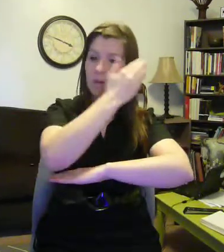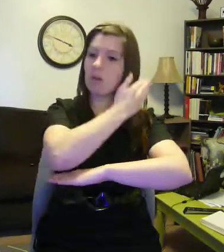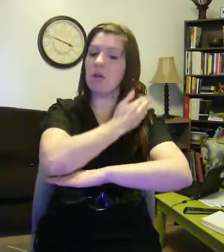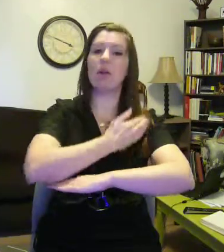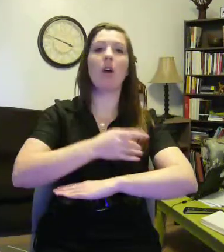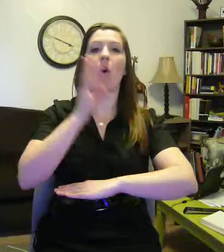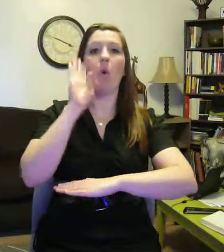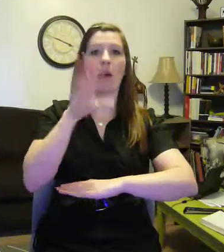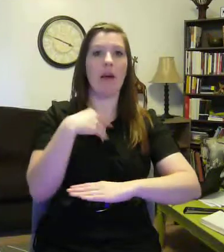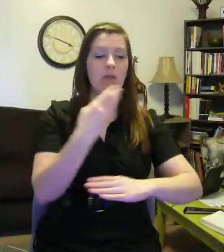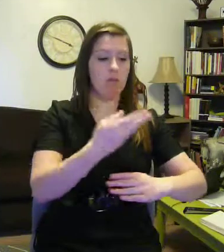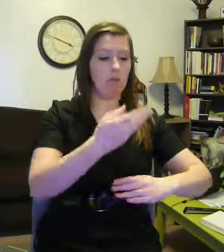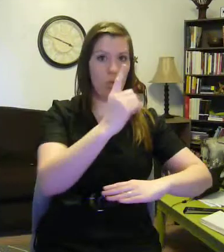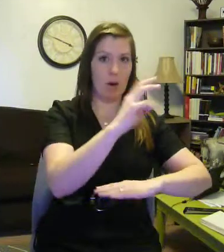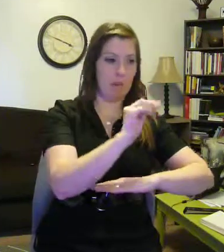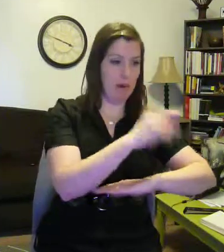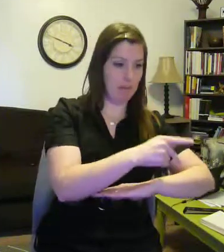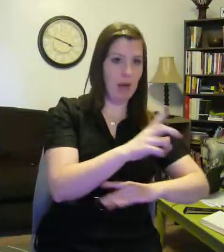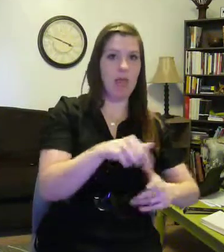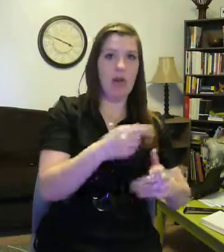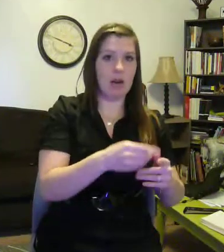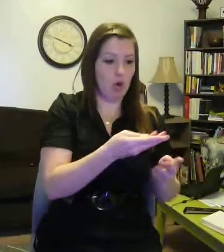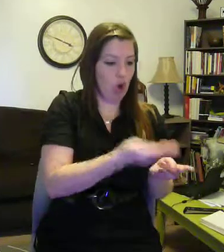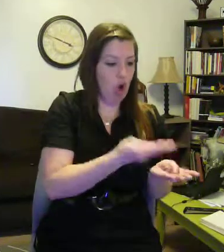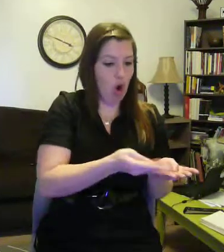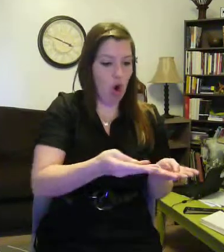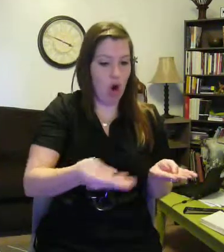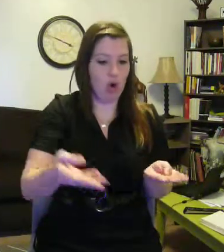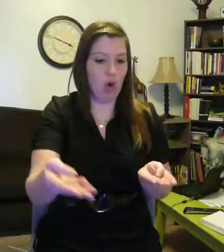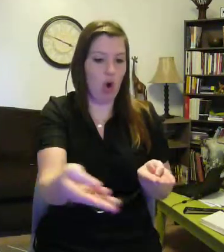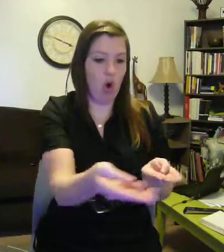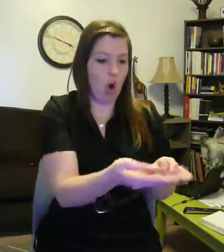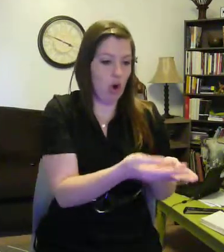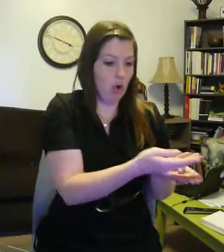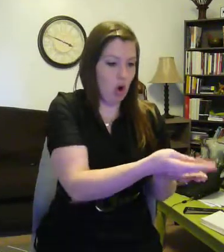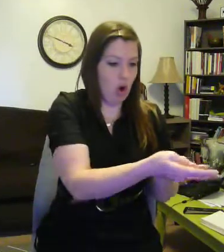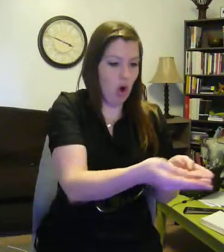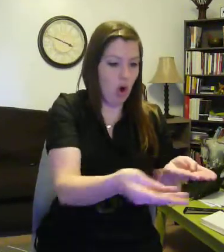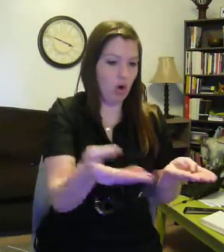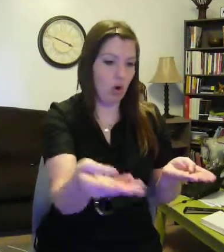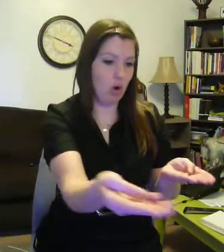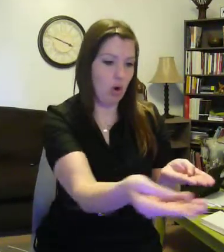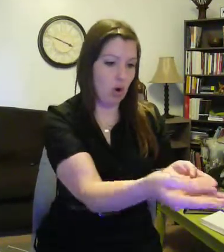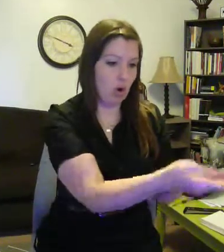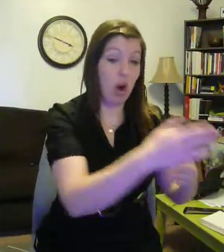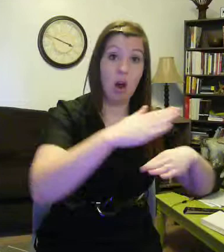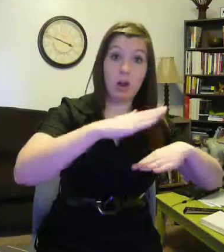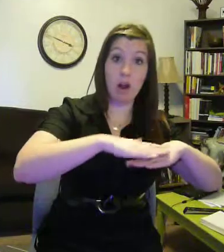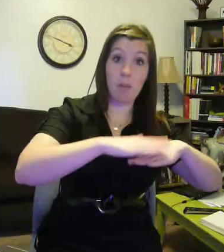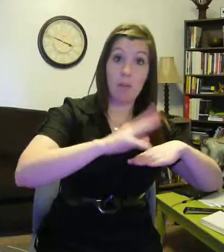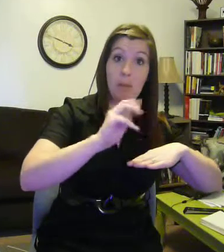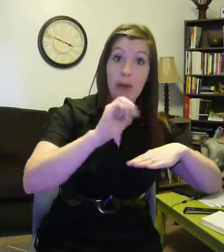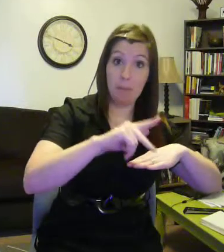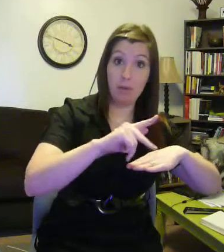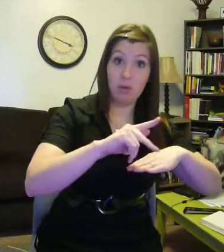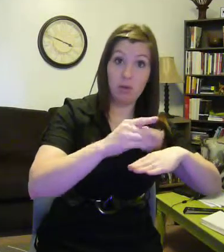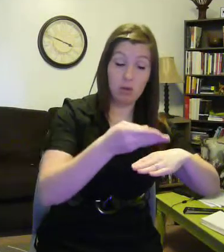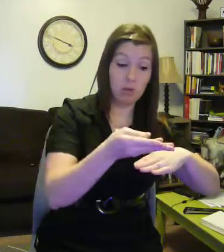cards until you have completely covered the map. This will represent a cell or a coverage area.